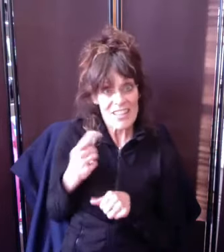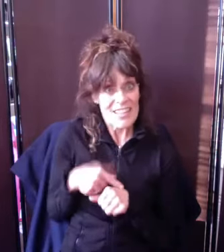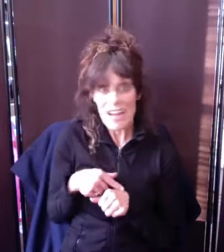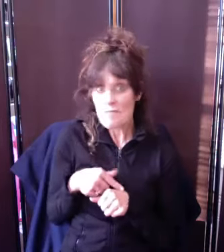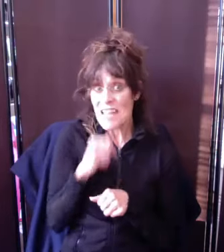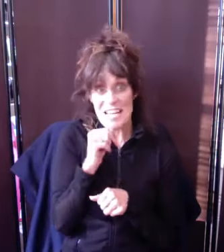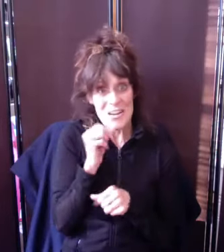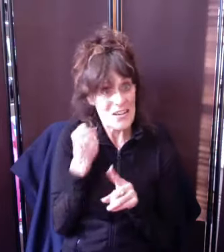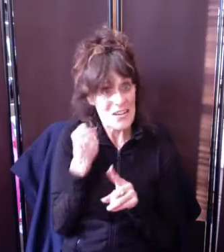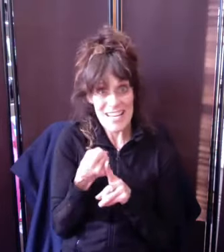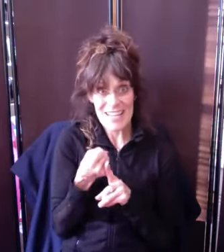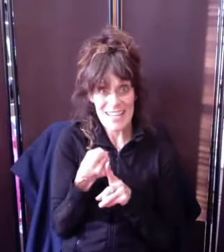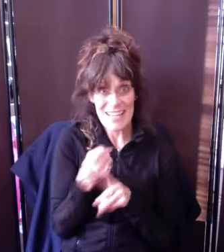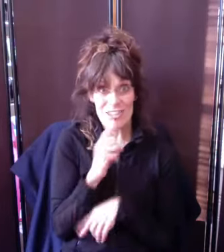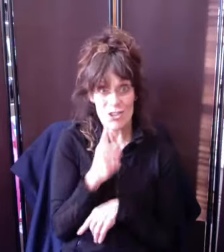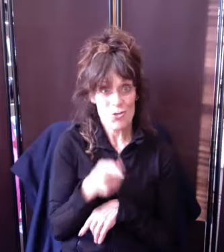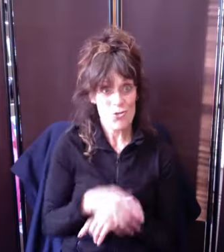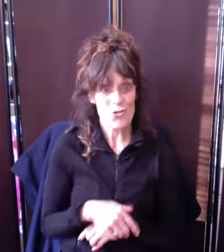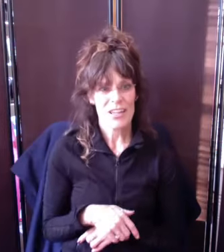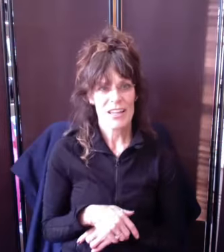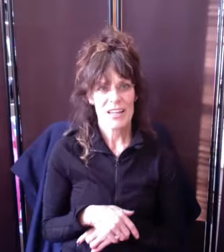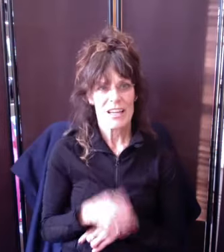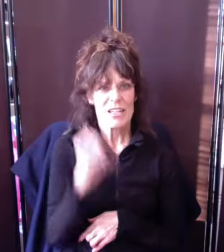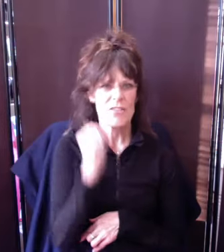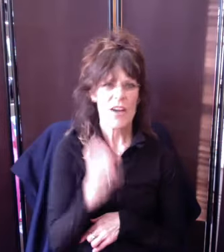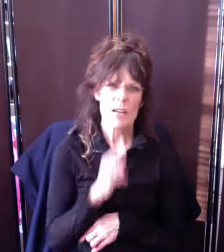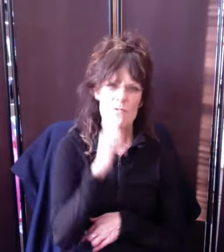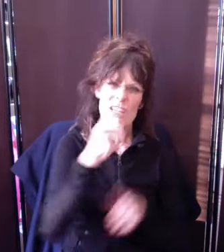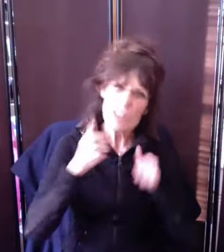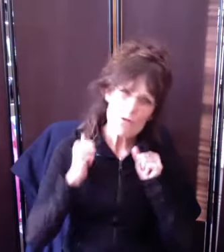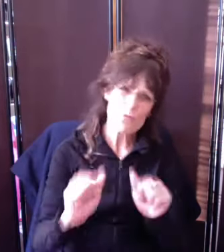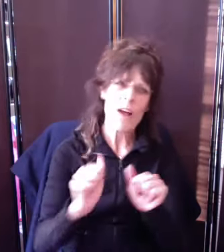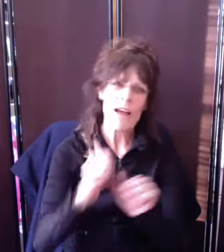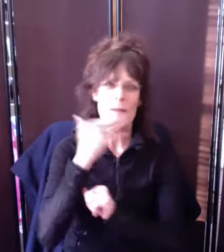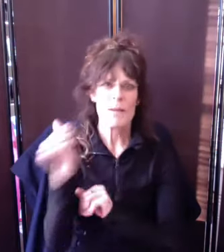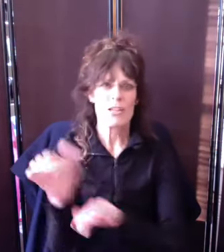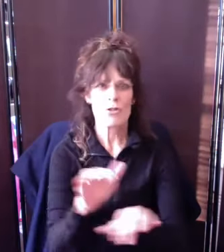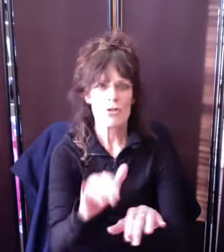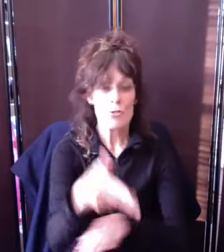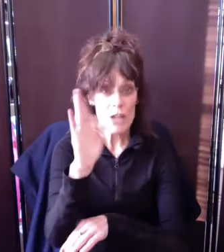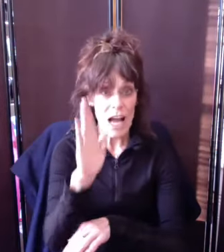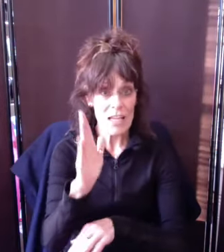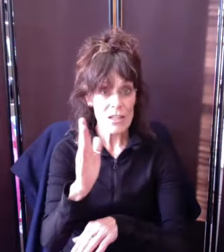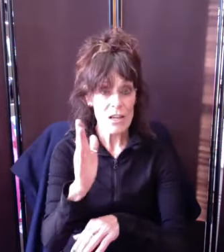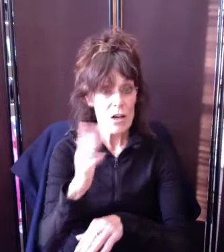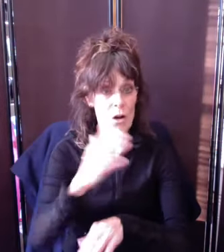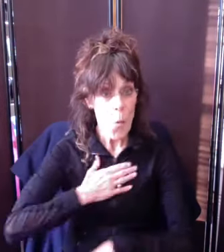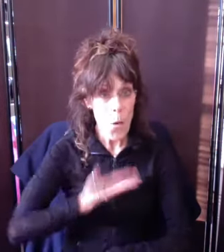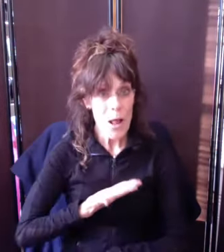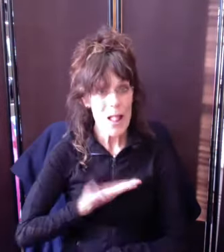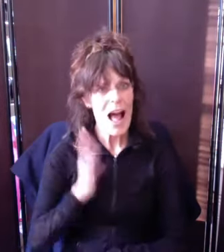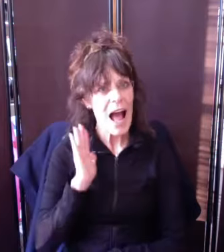That's the truth. So if I'm going to really try my best to do God's will always, it means I'm going to screw up. Because